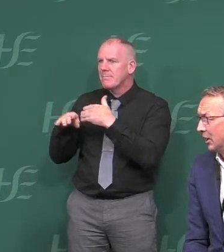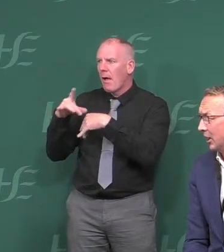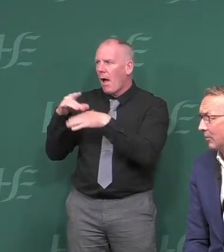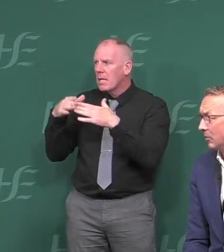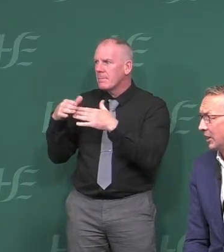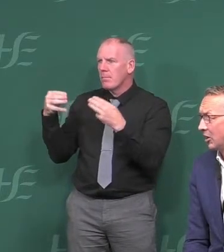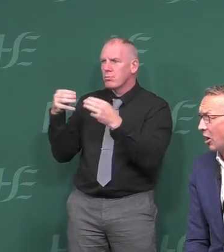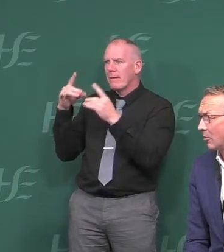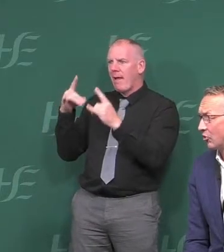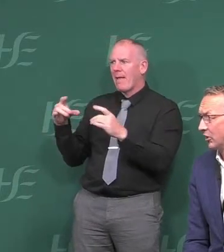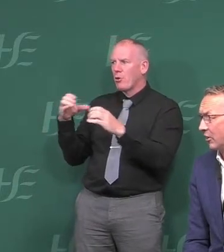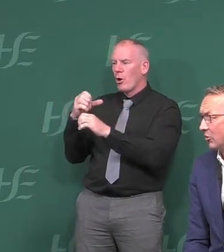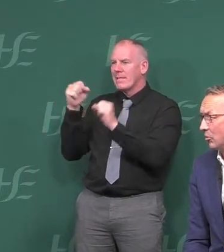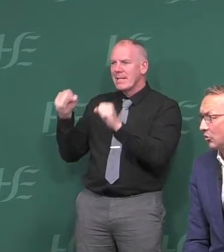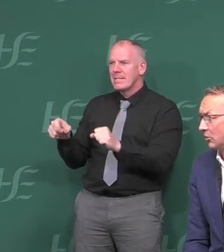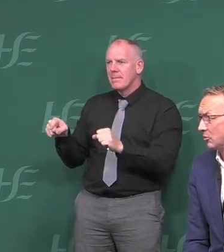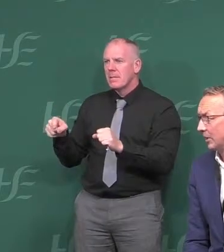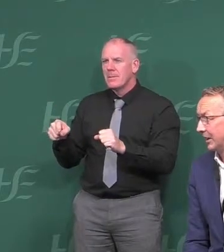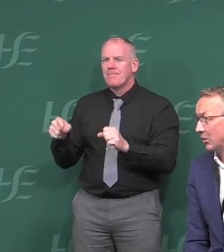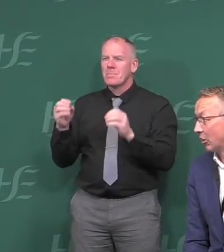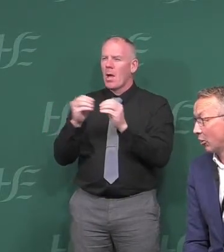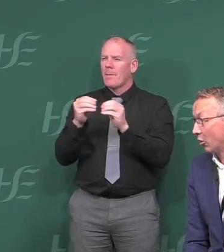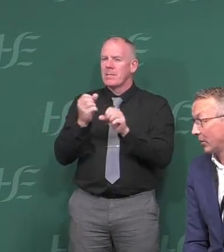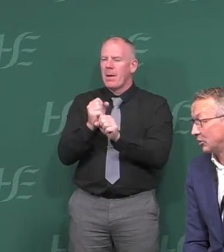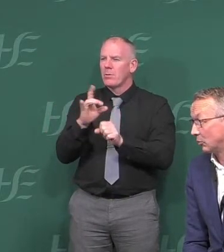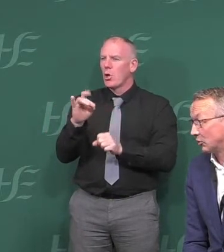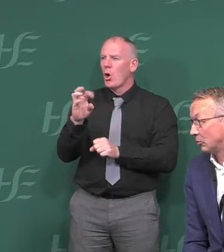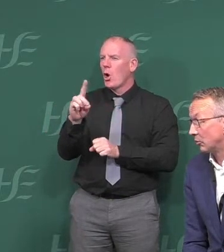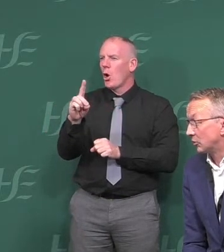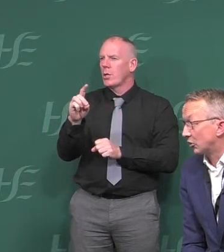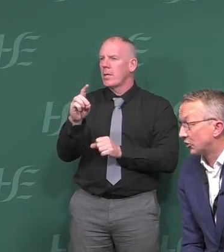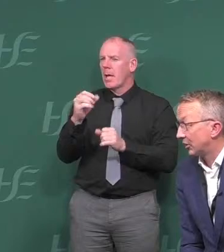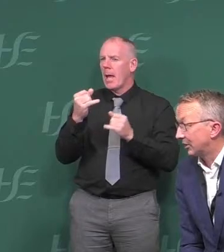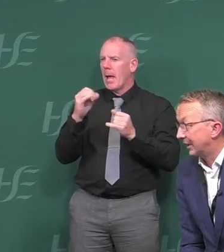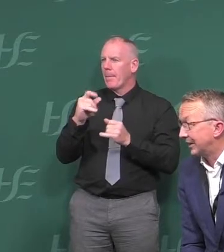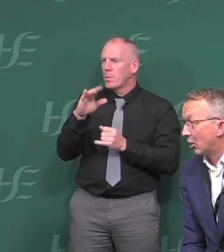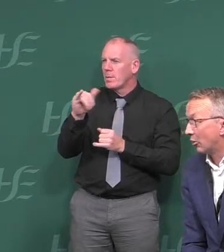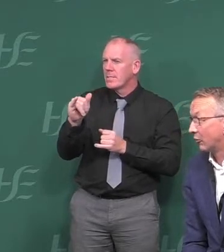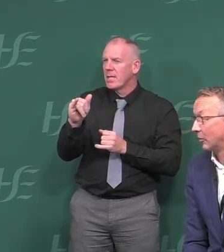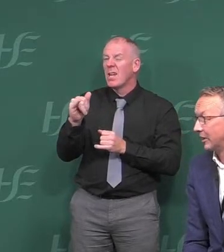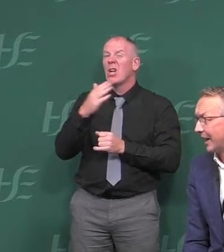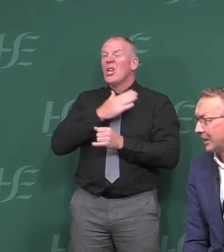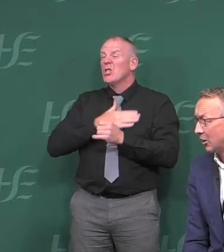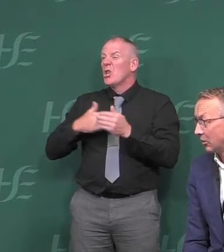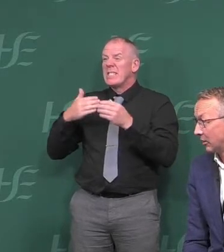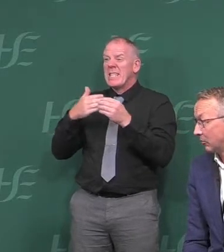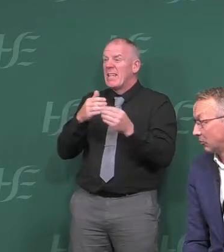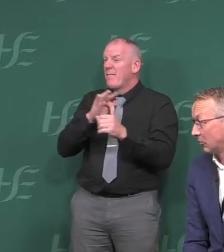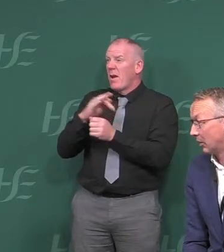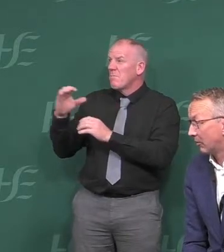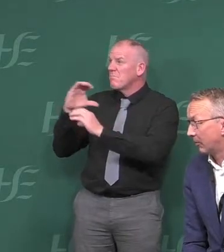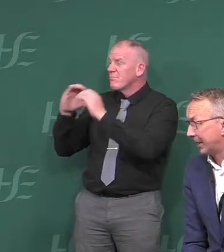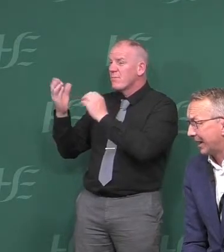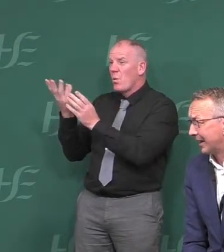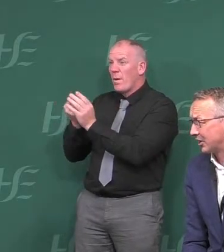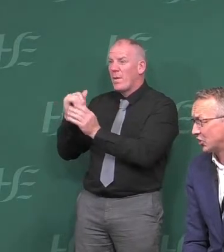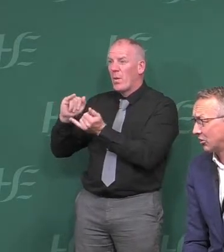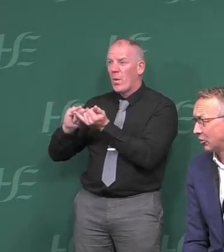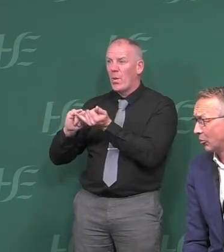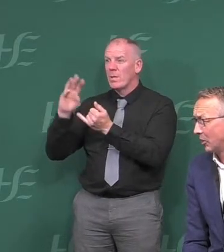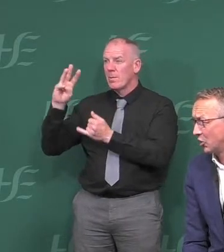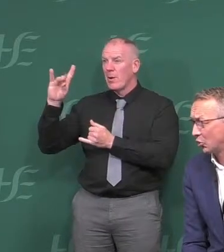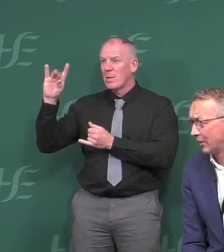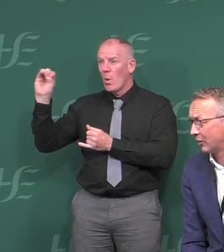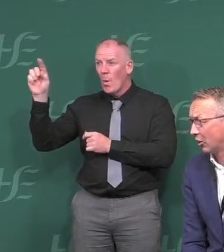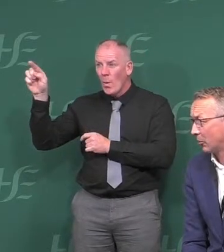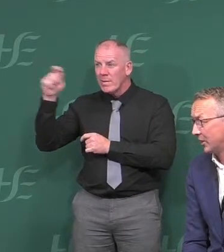systems. Any commentary in herd immunity was made here, otherwise was just leading on from dialogue that began last